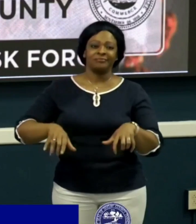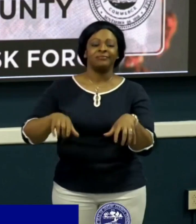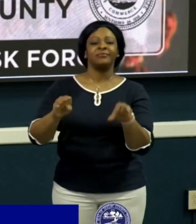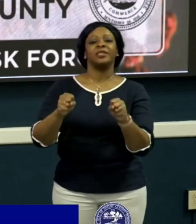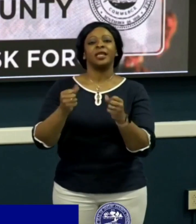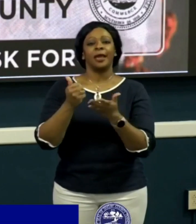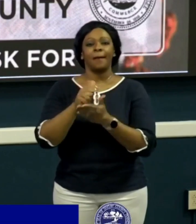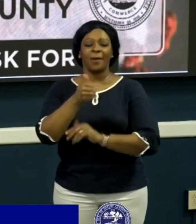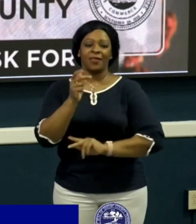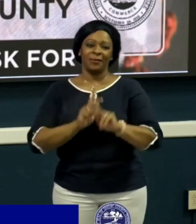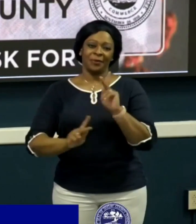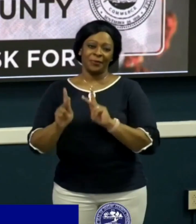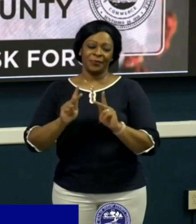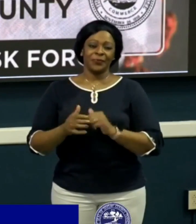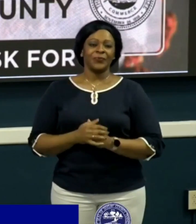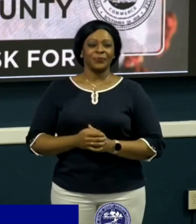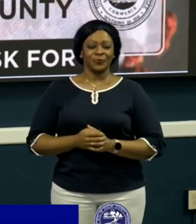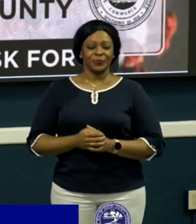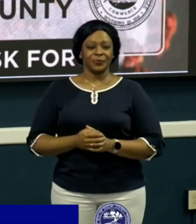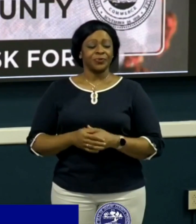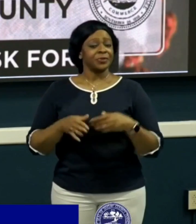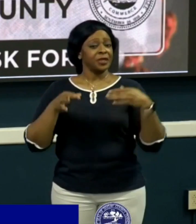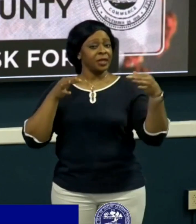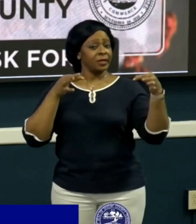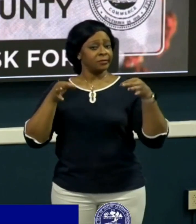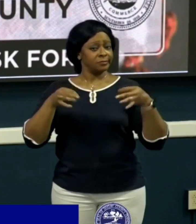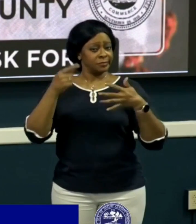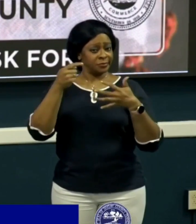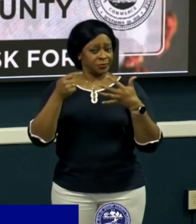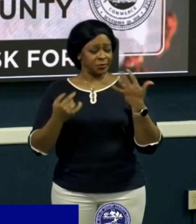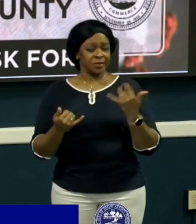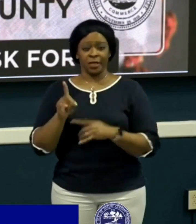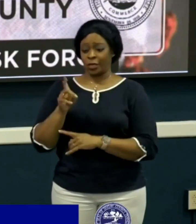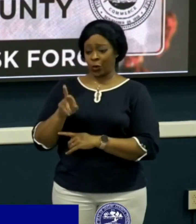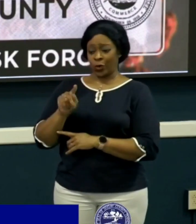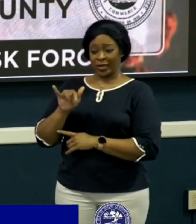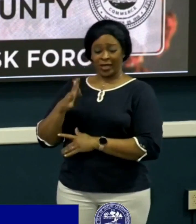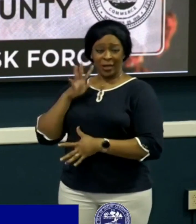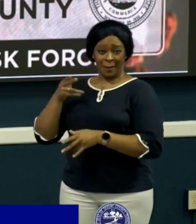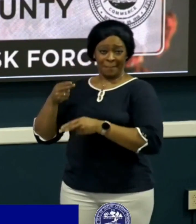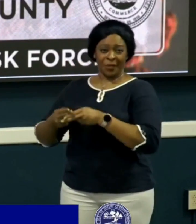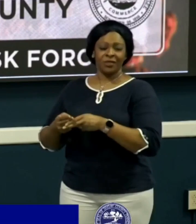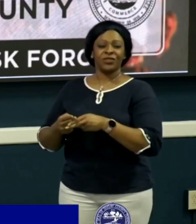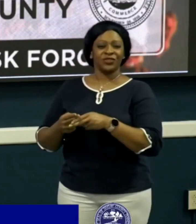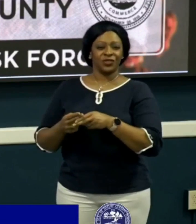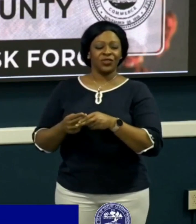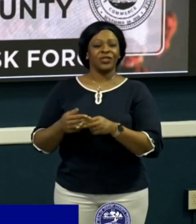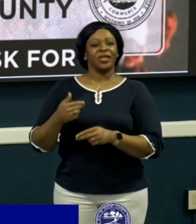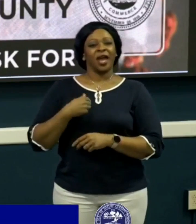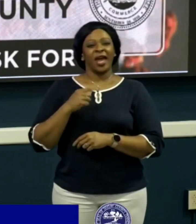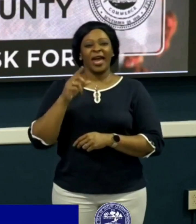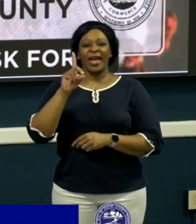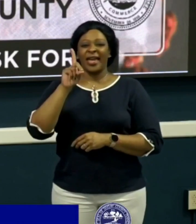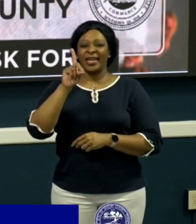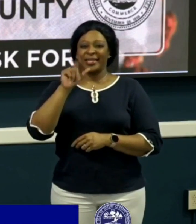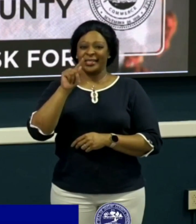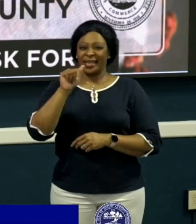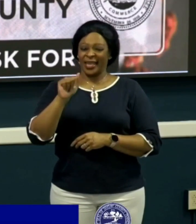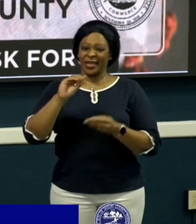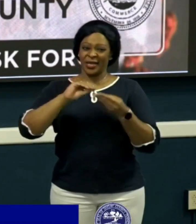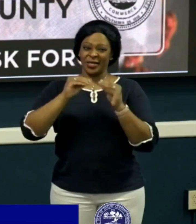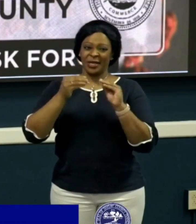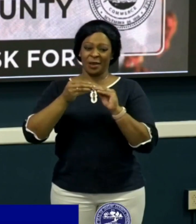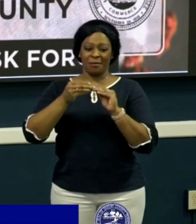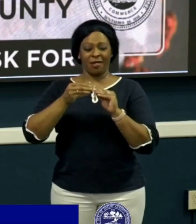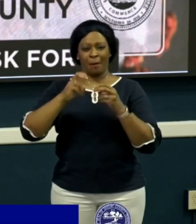others. Just a couple of points today. As Dr. Taylor said, we're having a bit of a data glitch on the